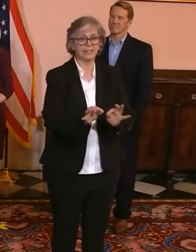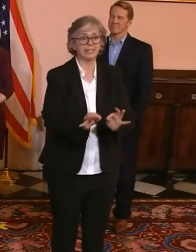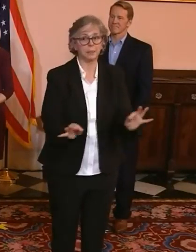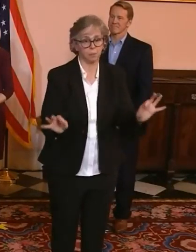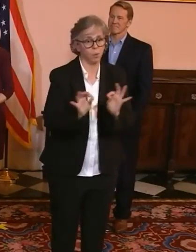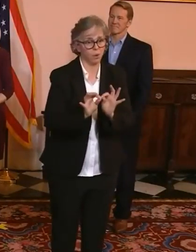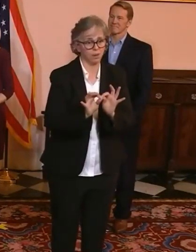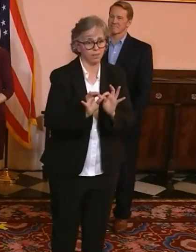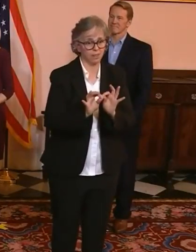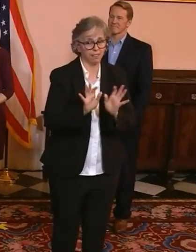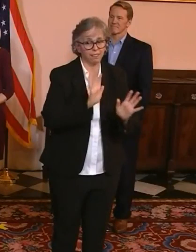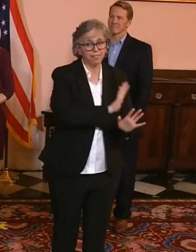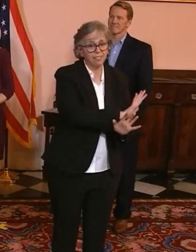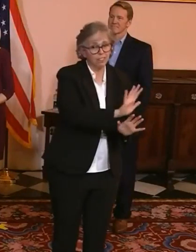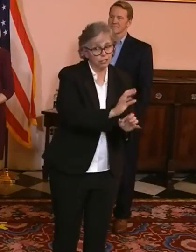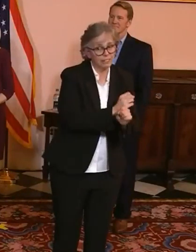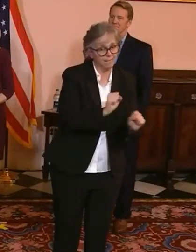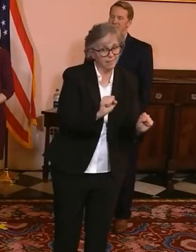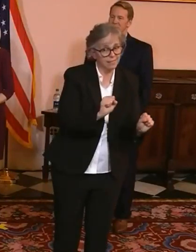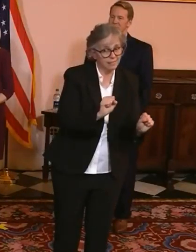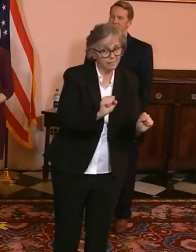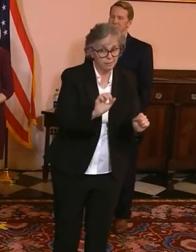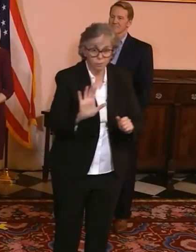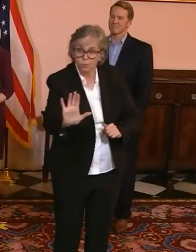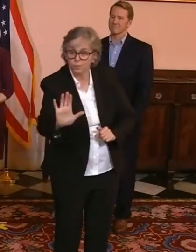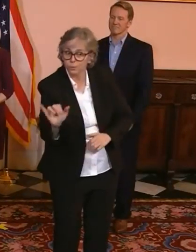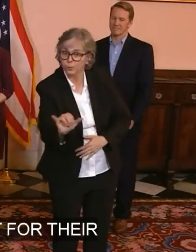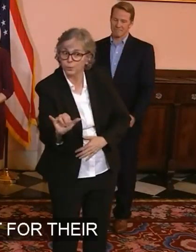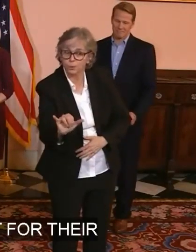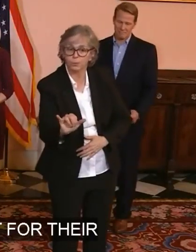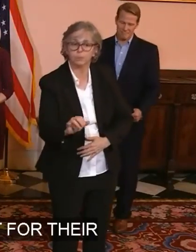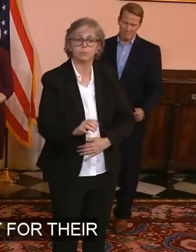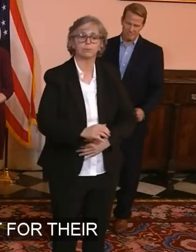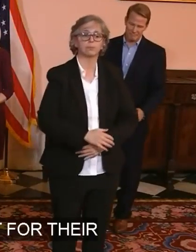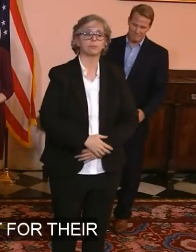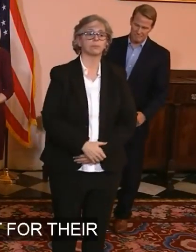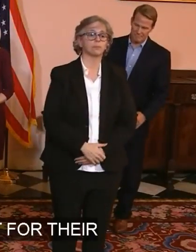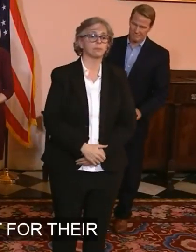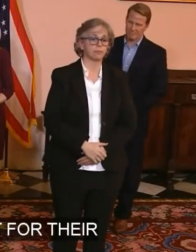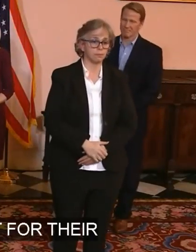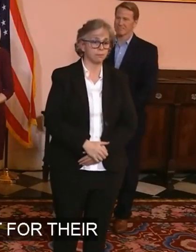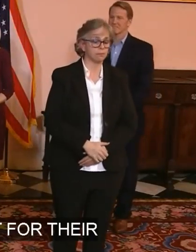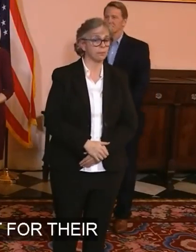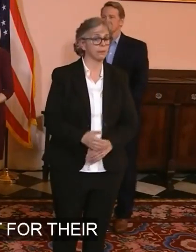safety. And again, all of this comes back to separation.